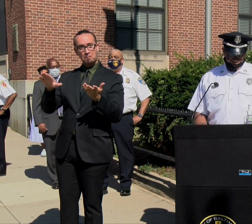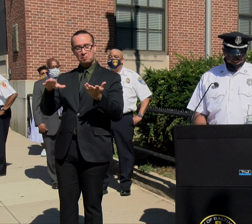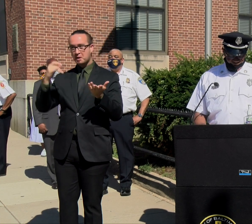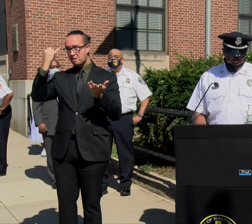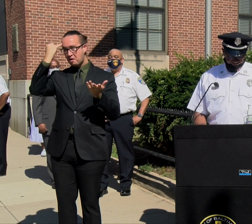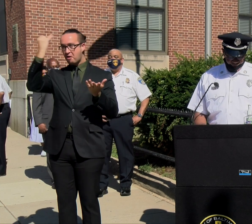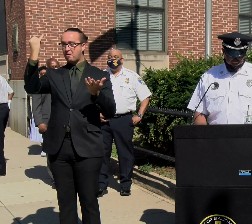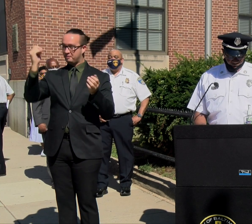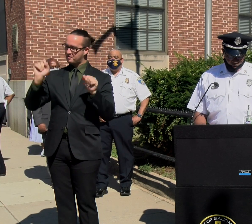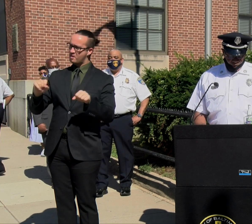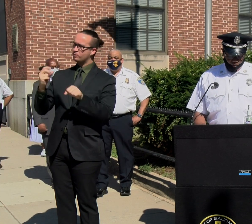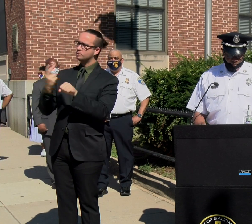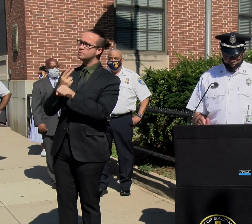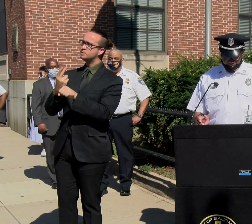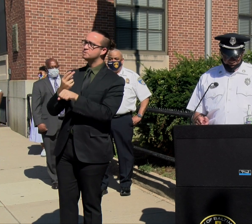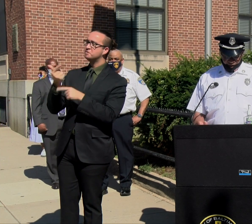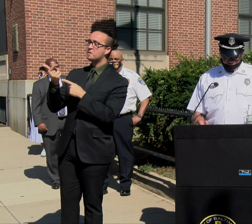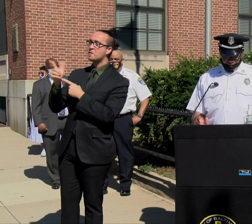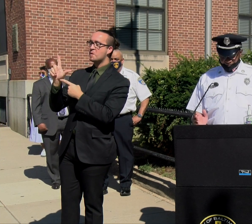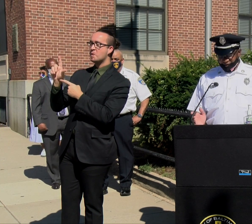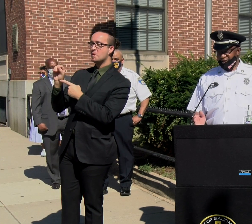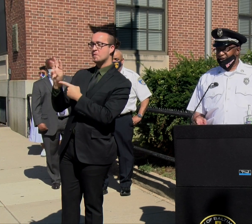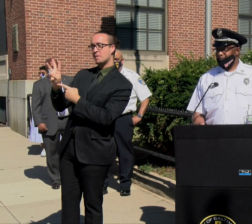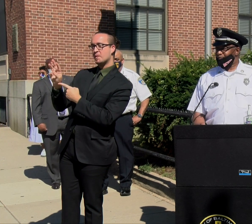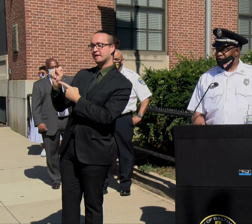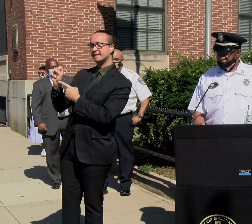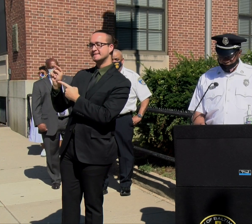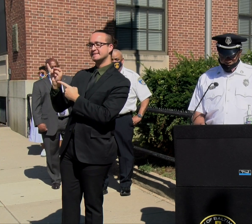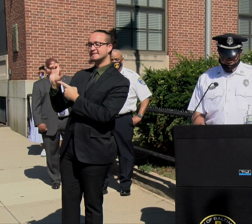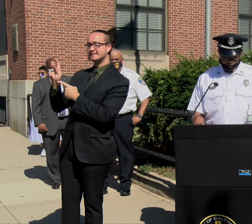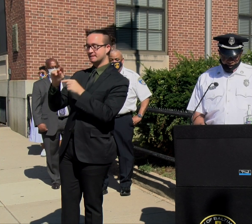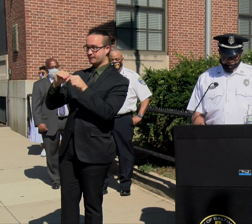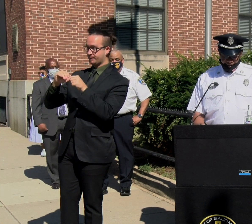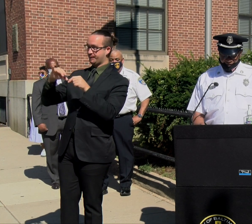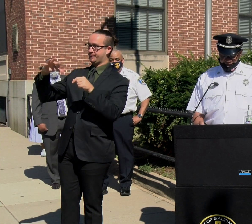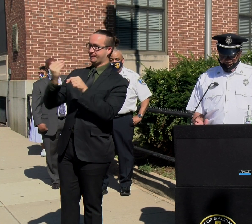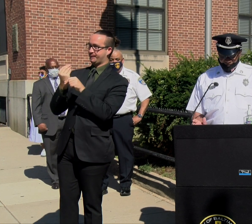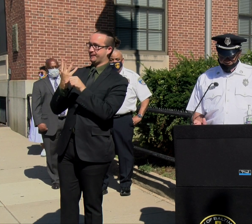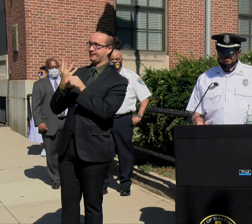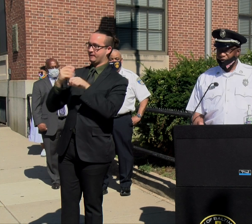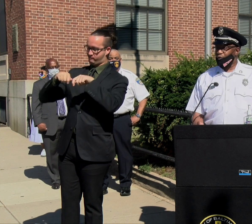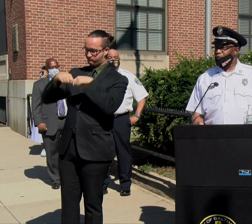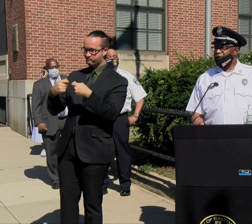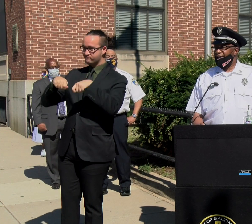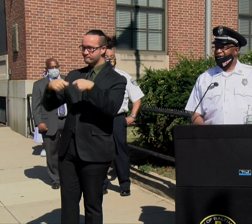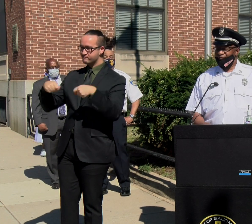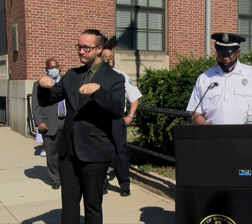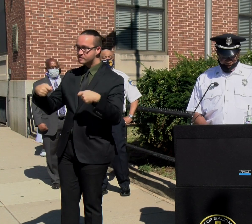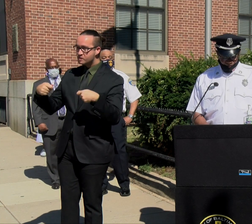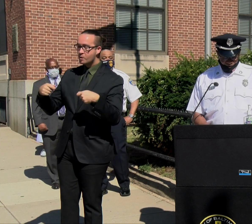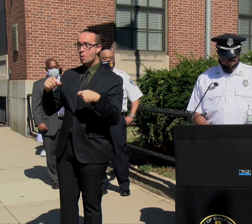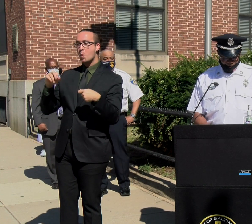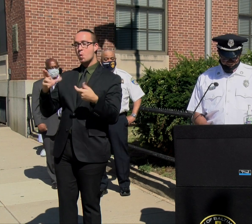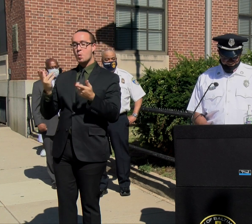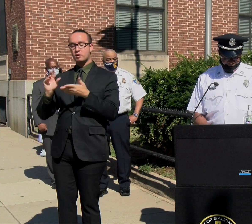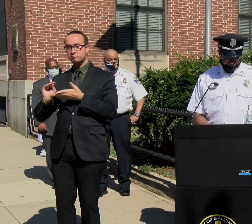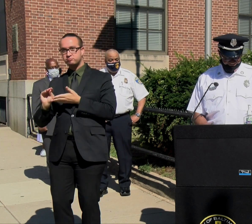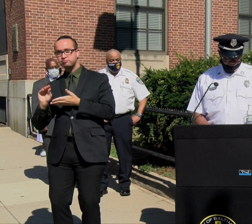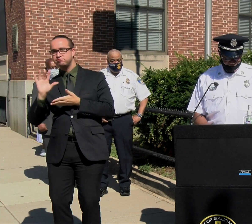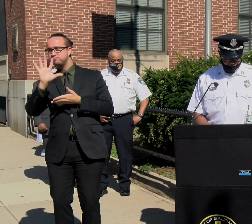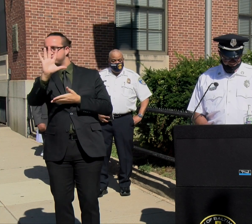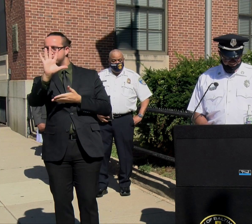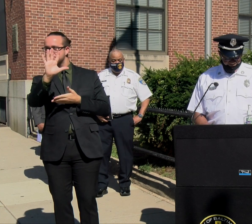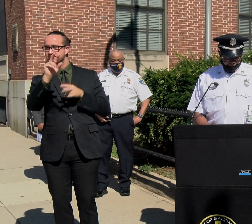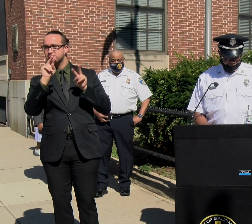confetti-filled balloons, or maybe even setting up a projector outside and viewing online fireworks